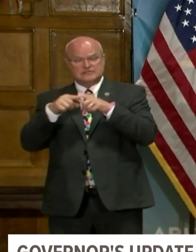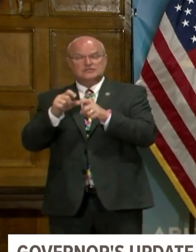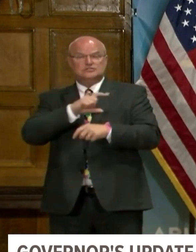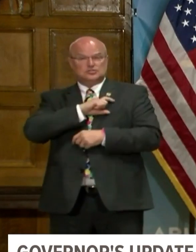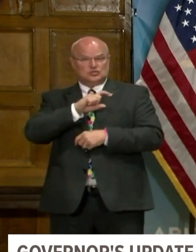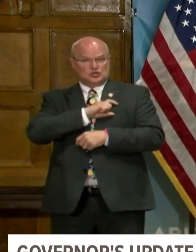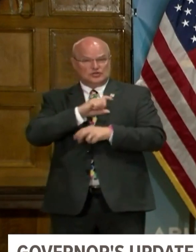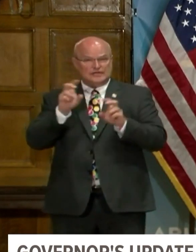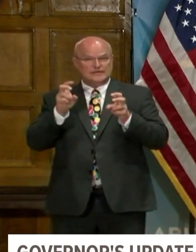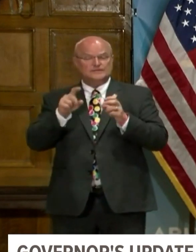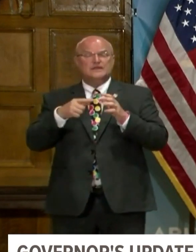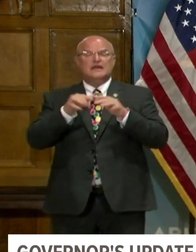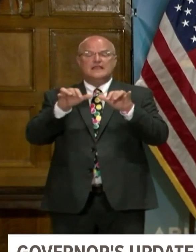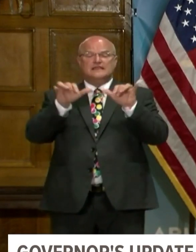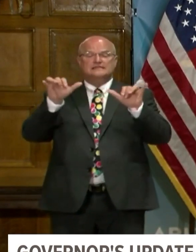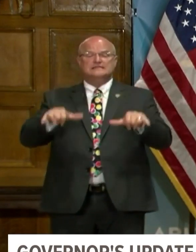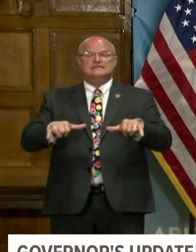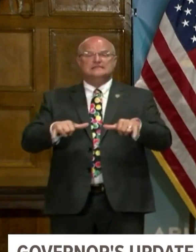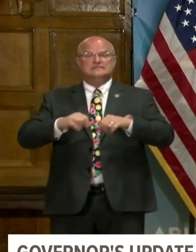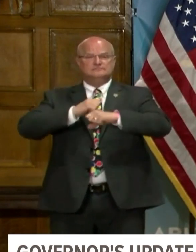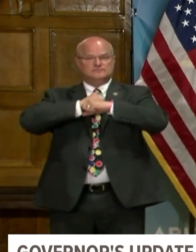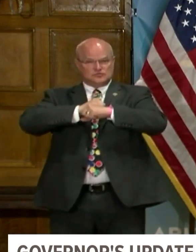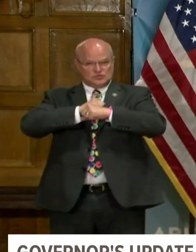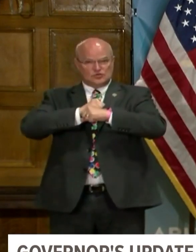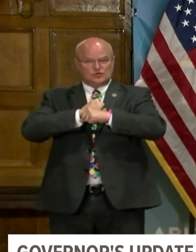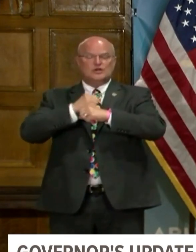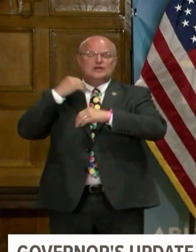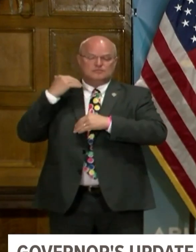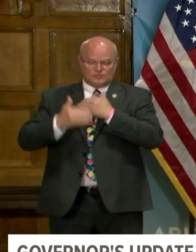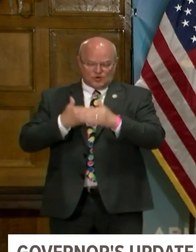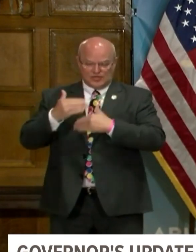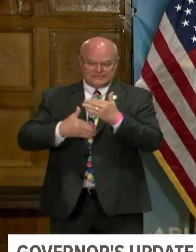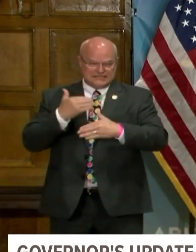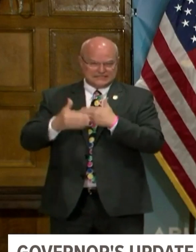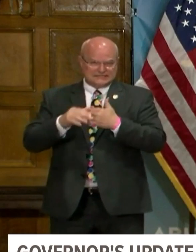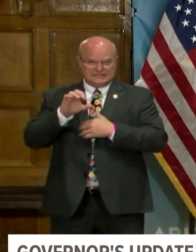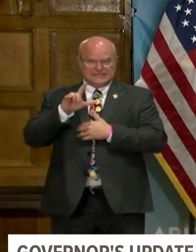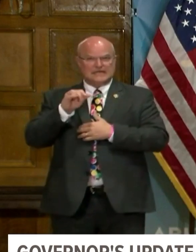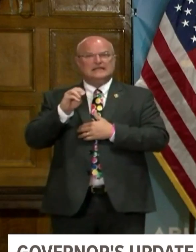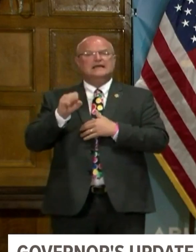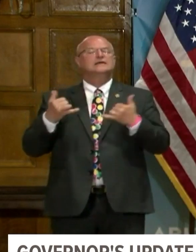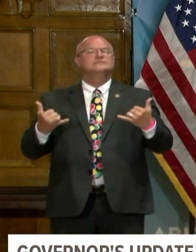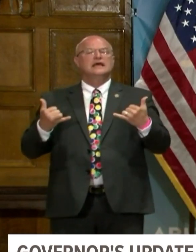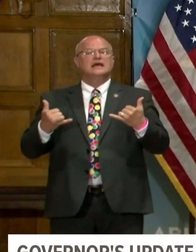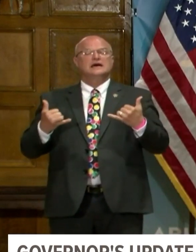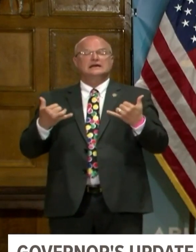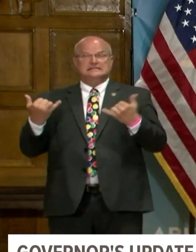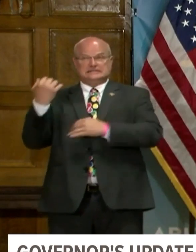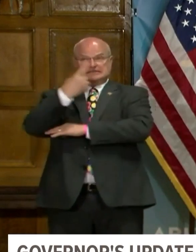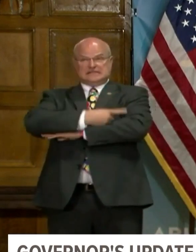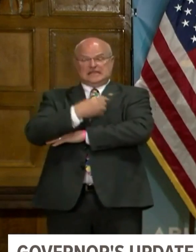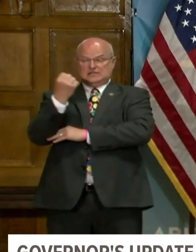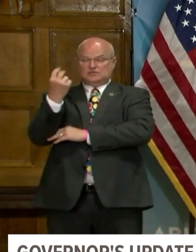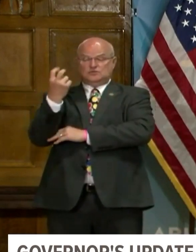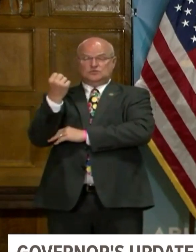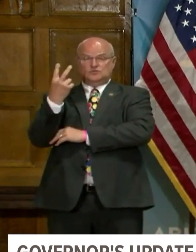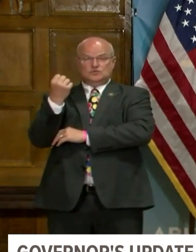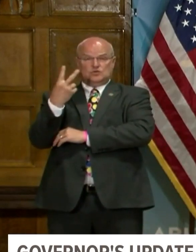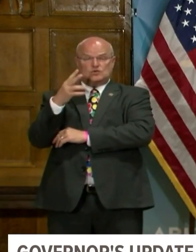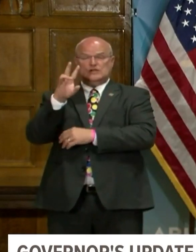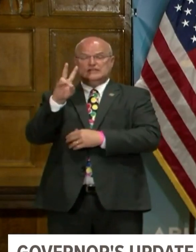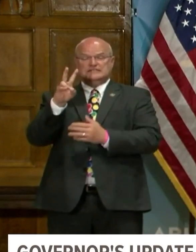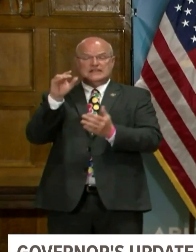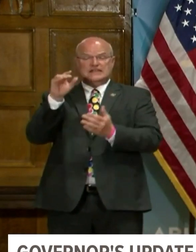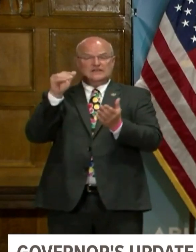of security. The system is secure in processing claims, and as of noonday,